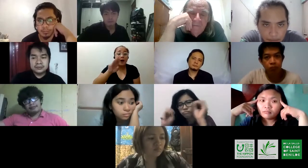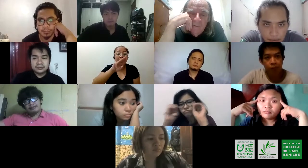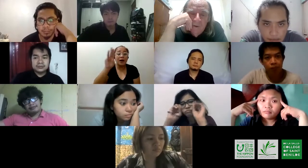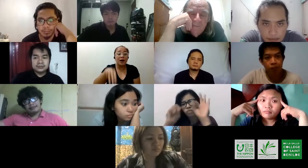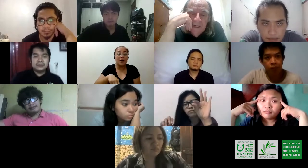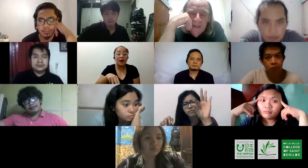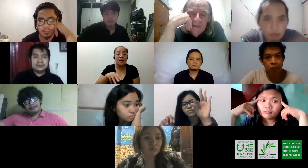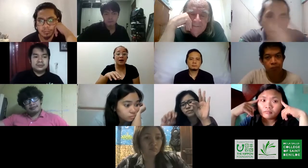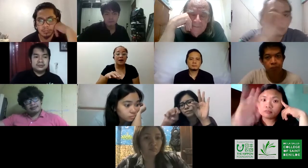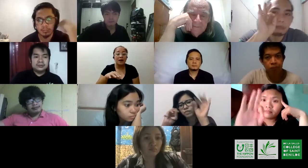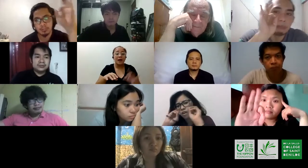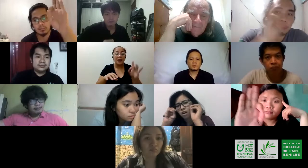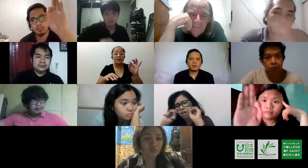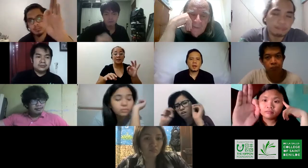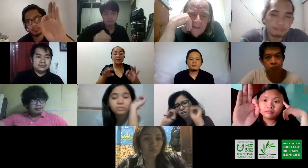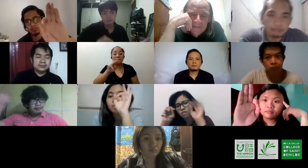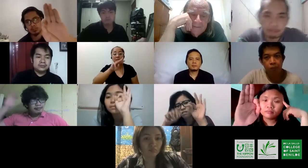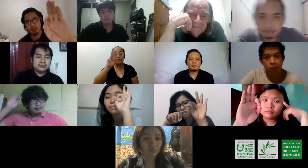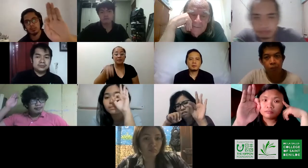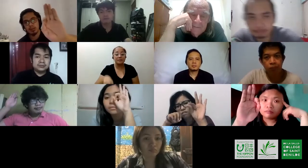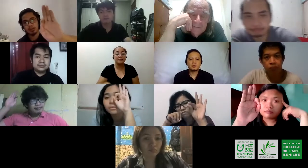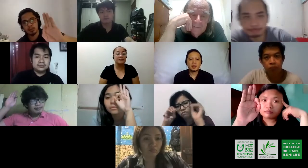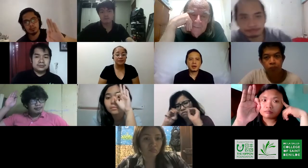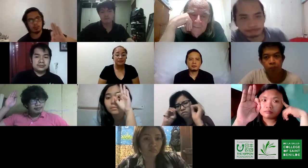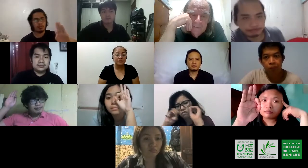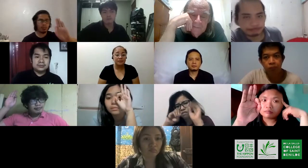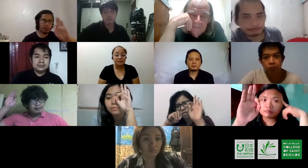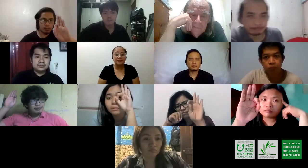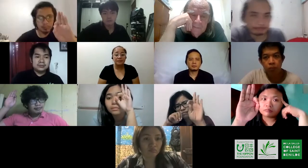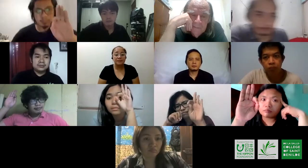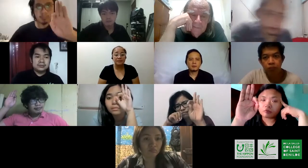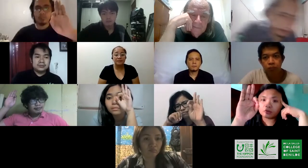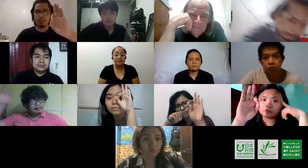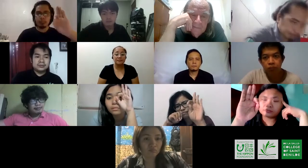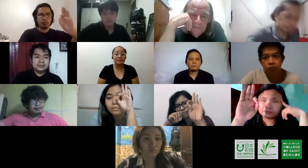9 for Manila. F. Everyone's saying F.